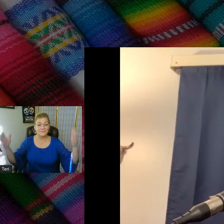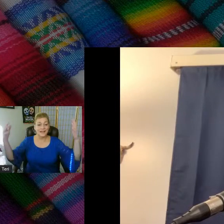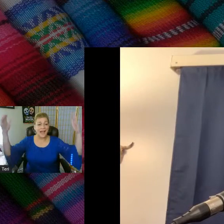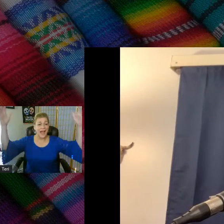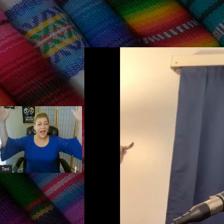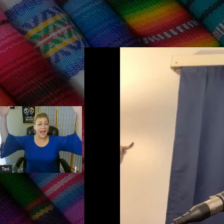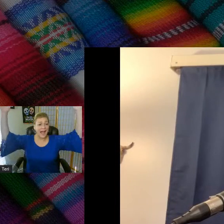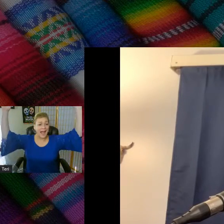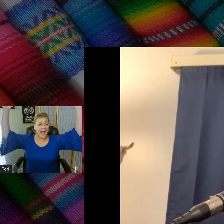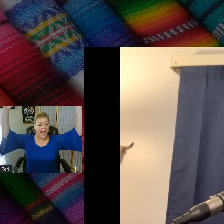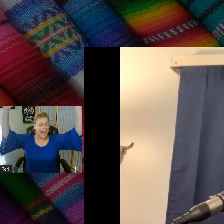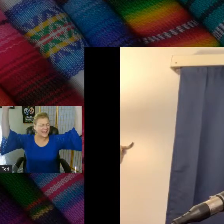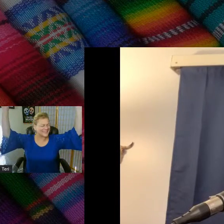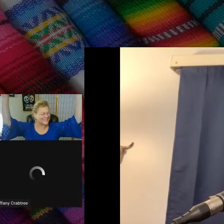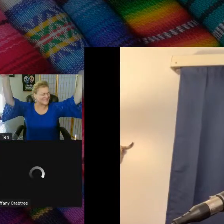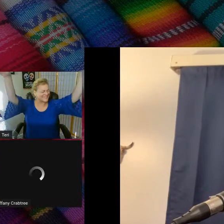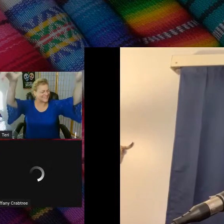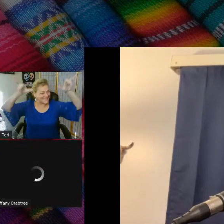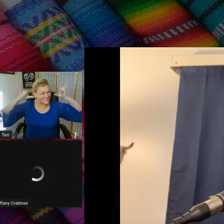ay.